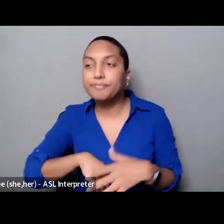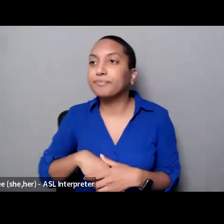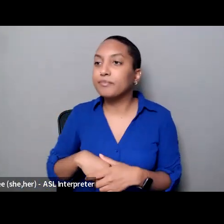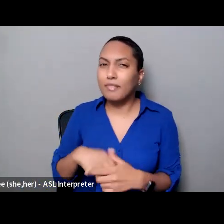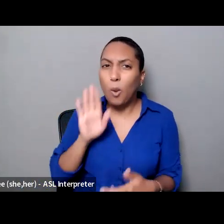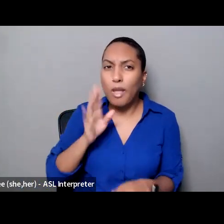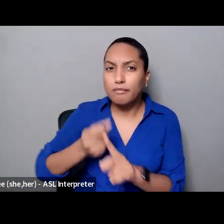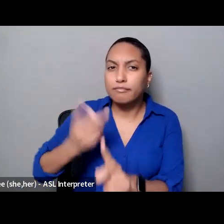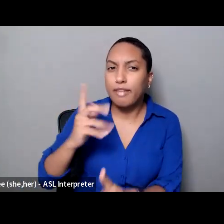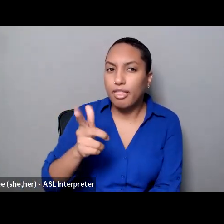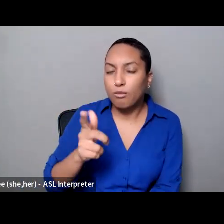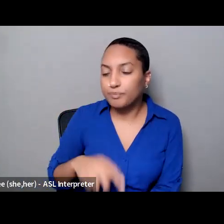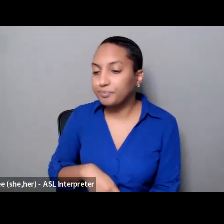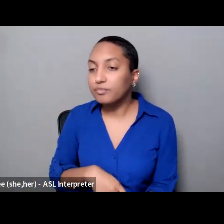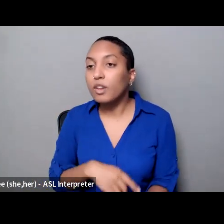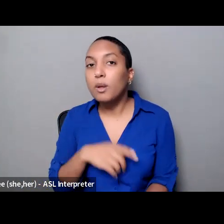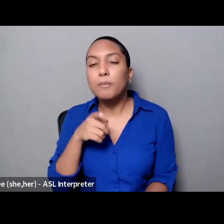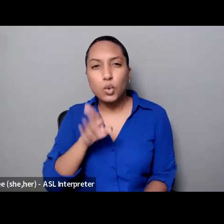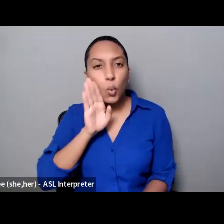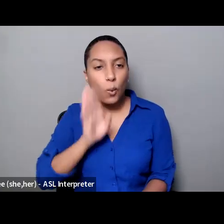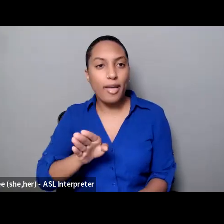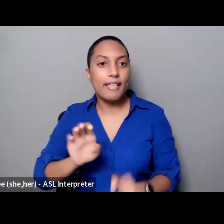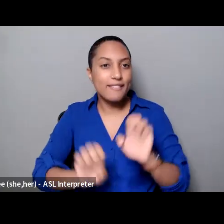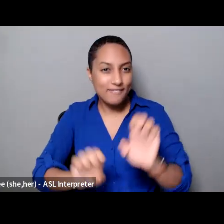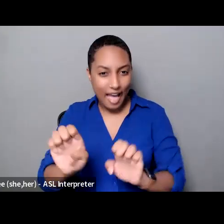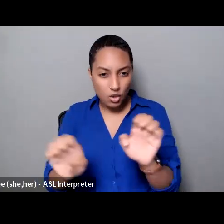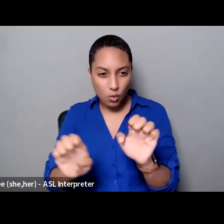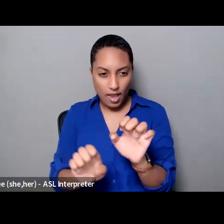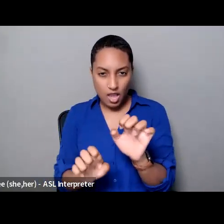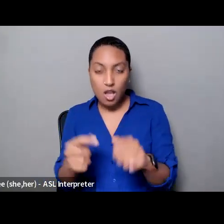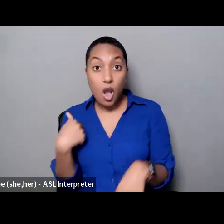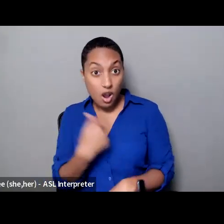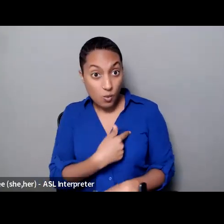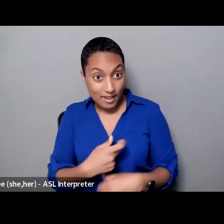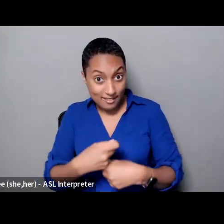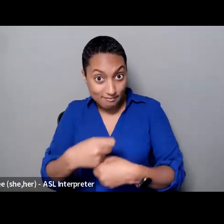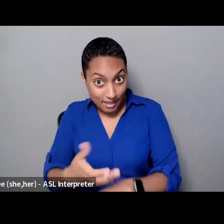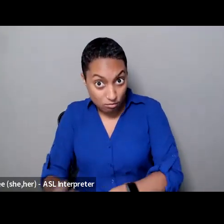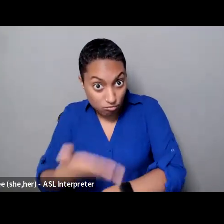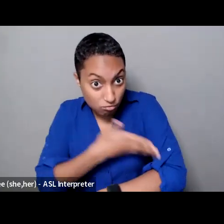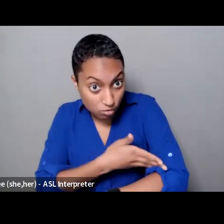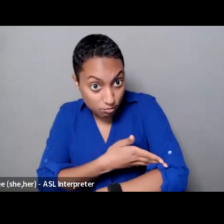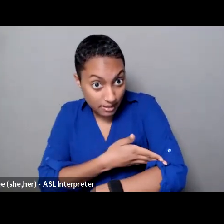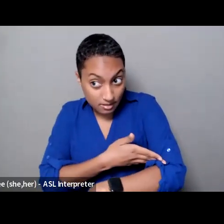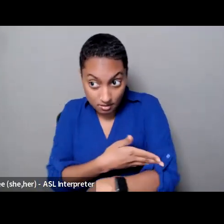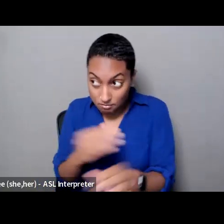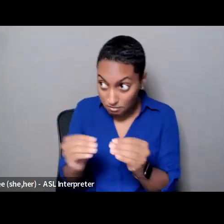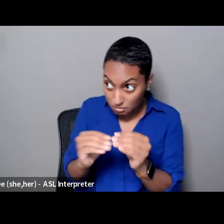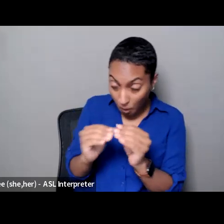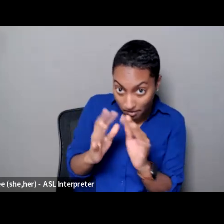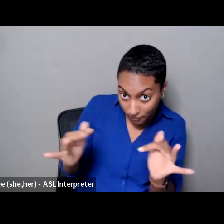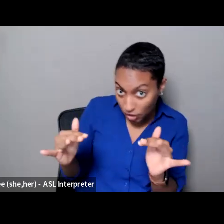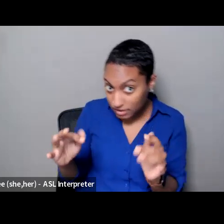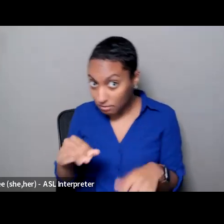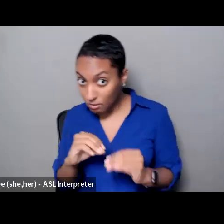various things that will evaluate whether you're making progress. And lastly, which is most important,